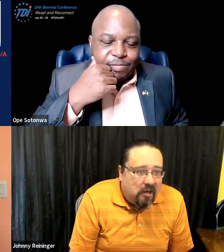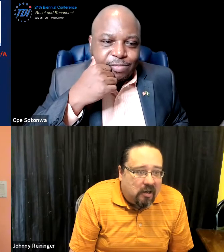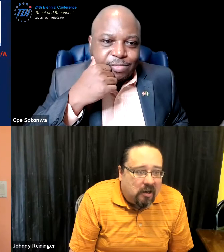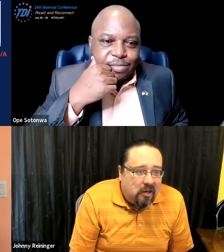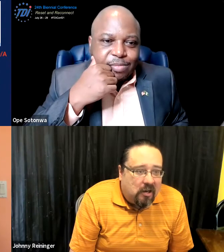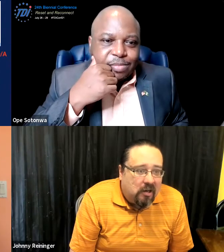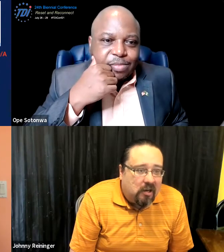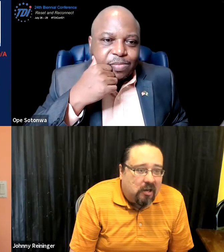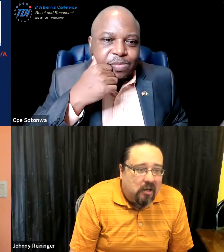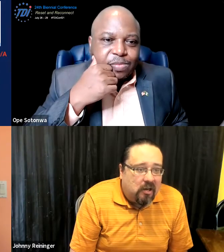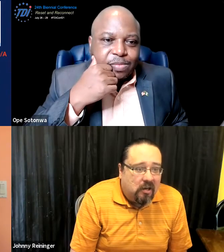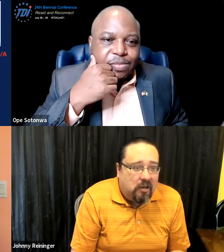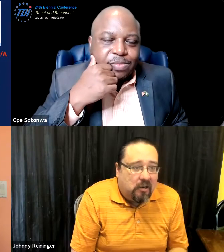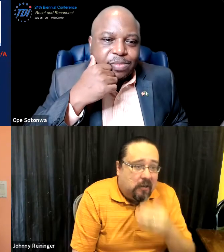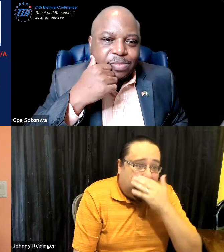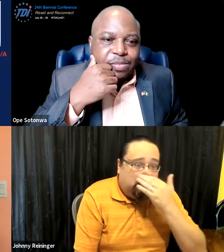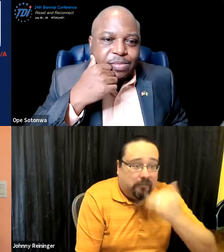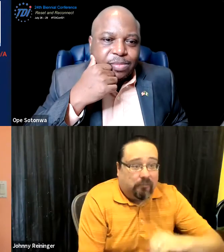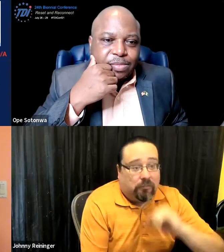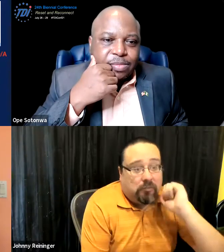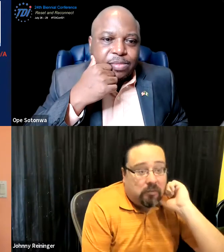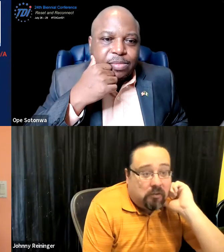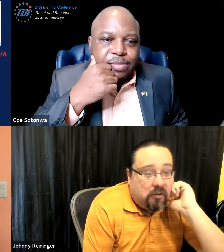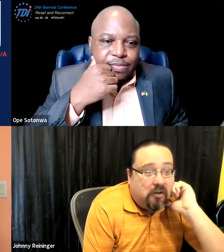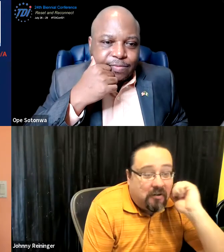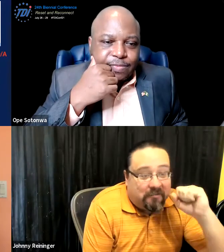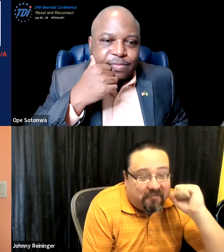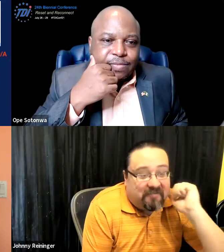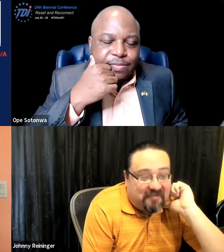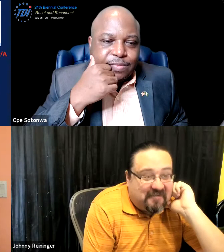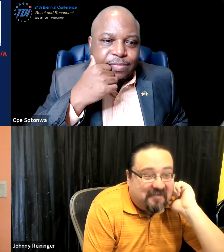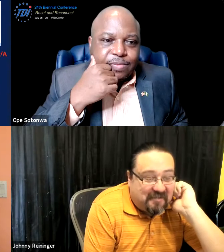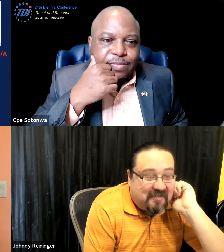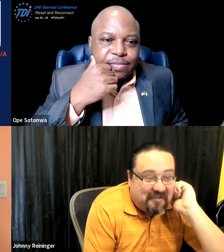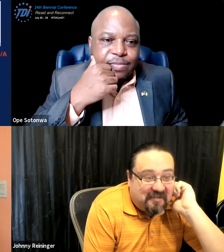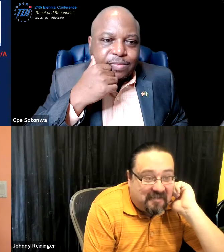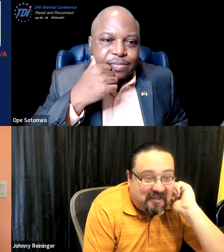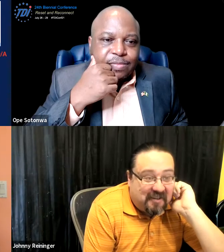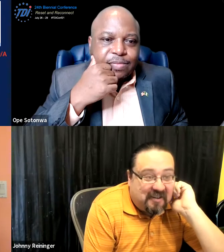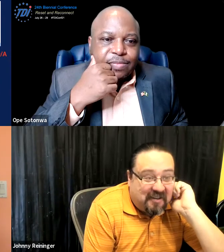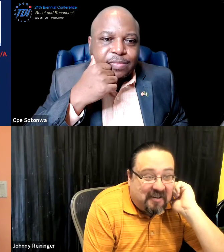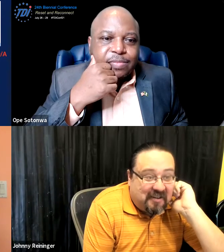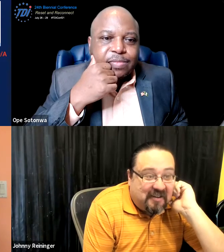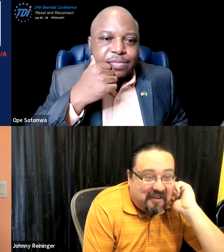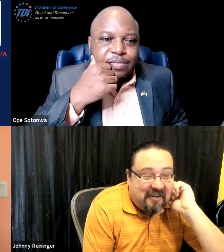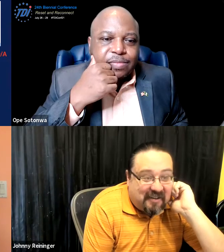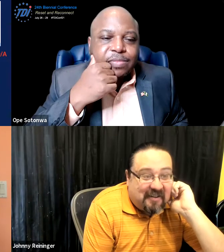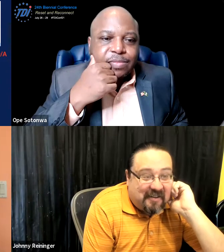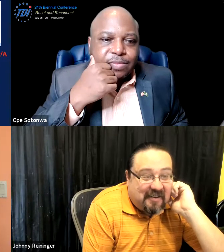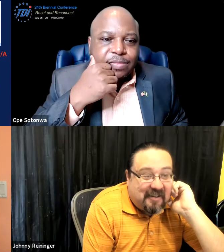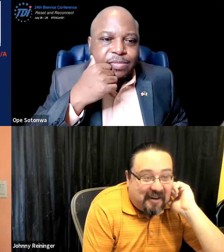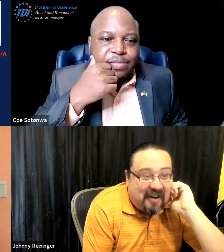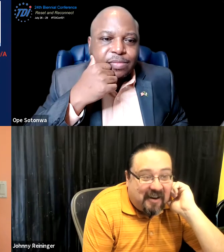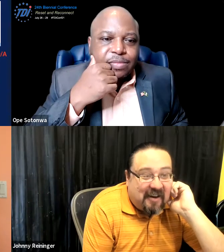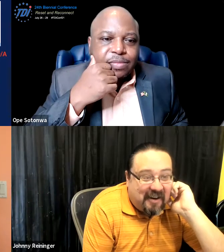Rogelio. In our Hispanic community, we've just experienced discrimination, people mocking us for our